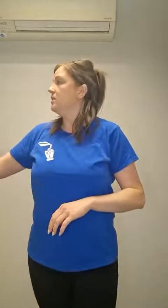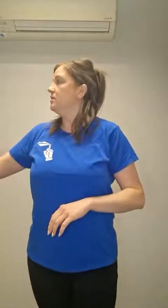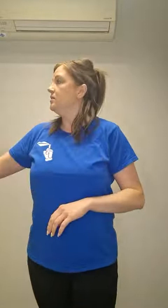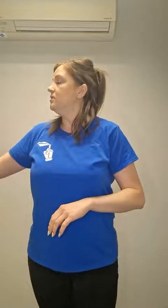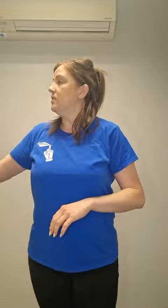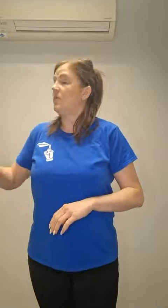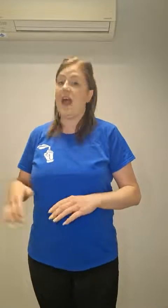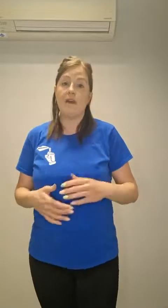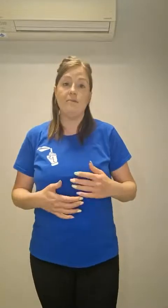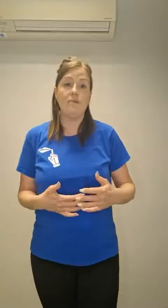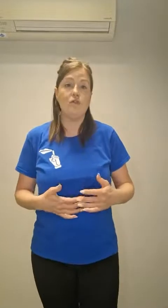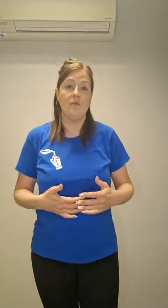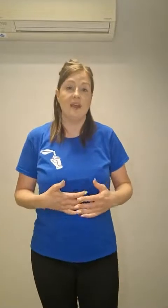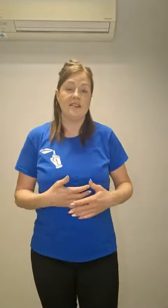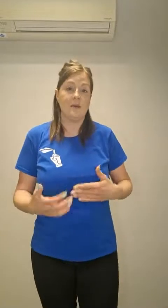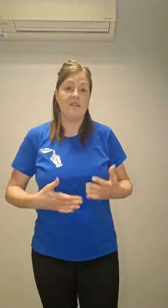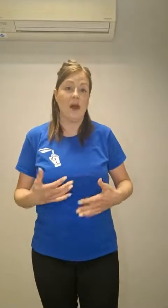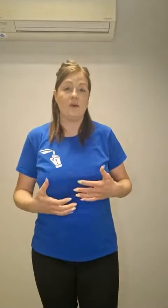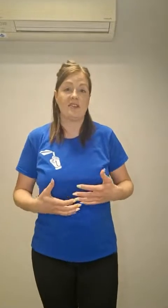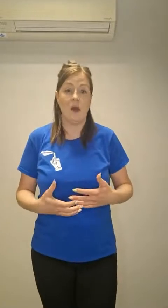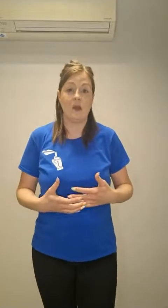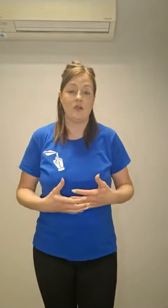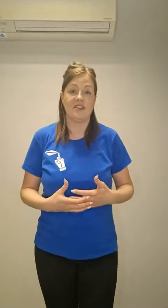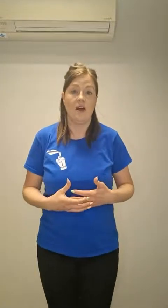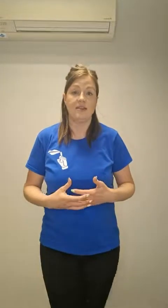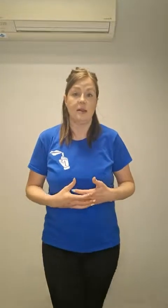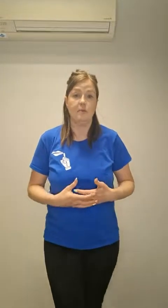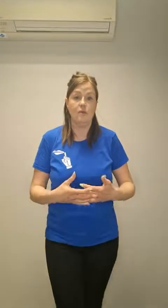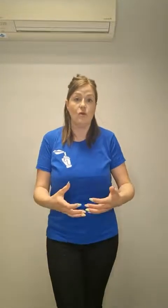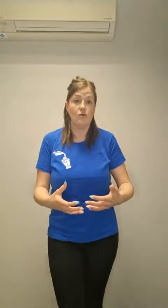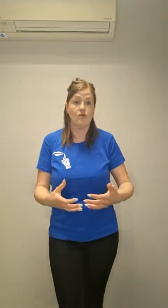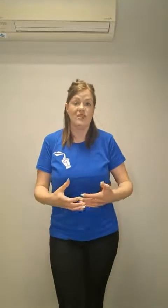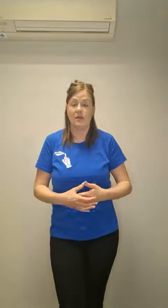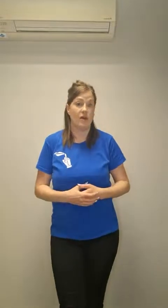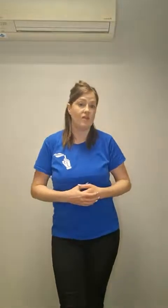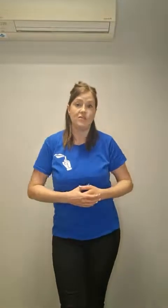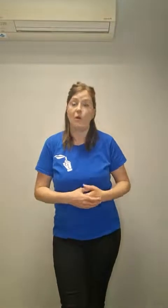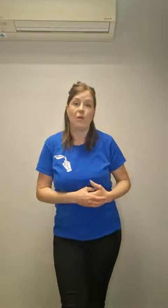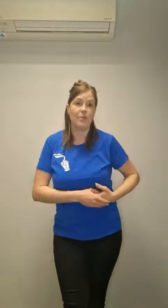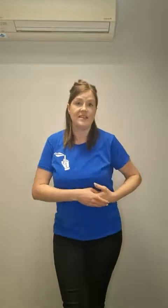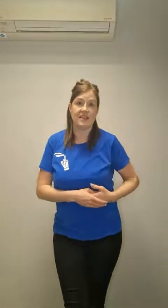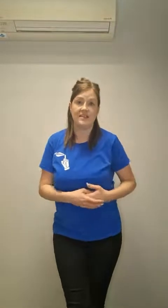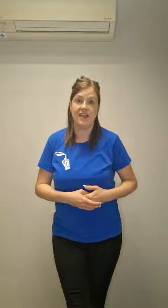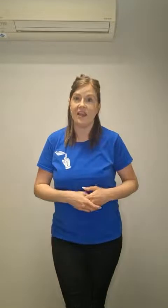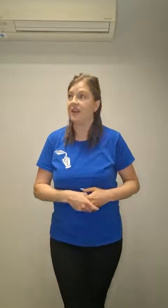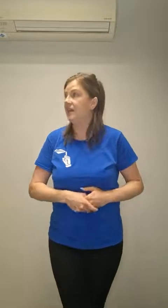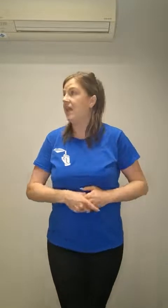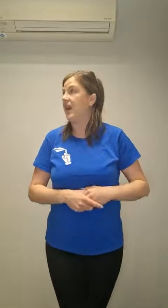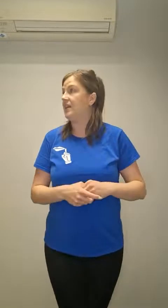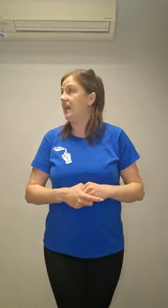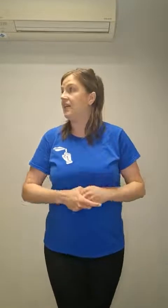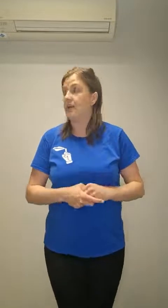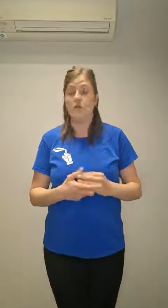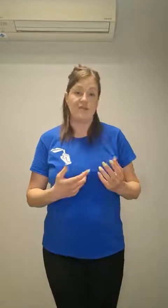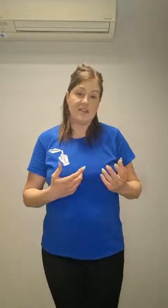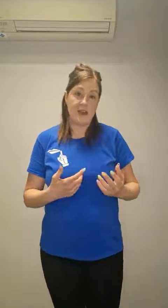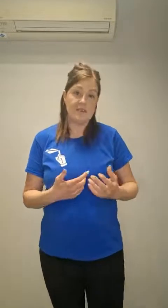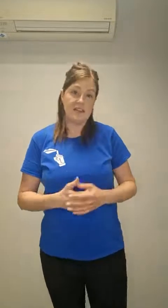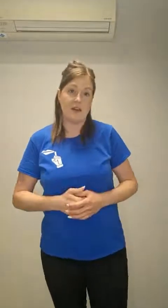So then we have movement, and some of our sign-along signs can move, so they might not all be static. Again, they can move in the same 6